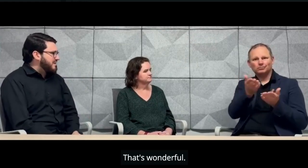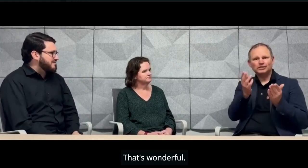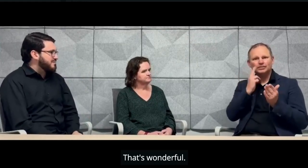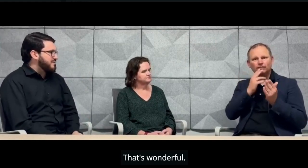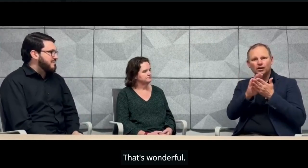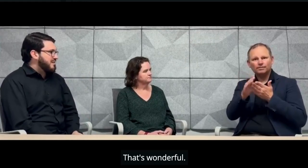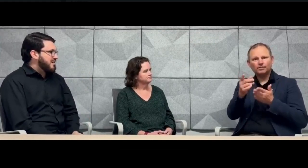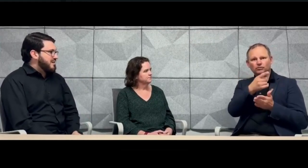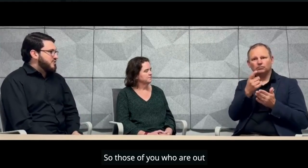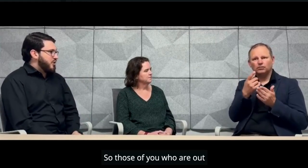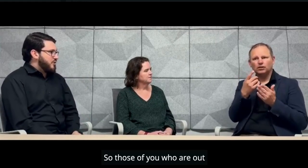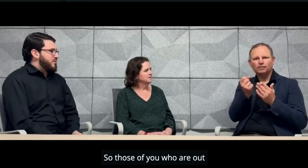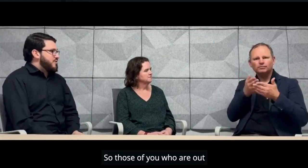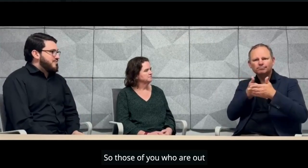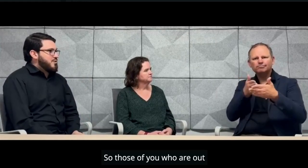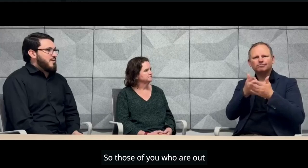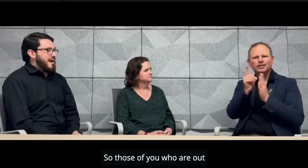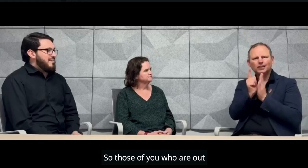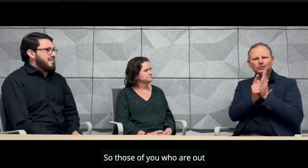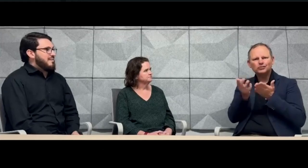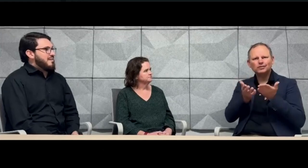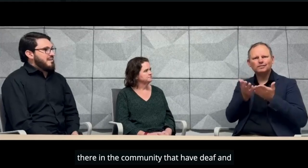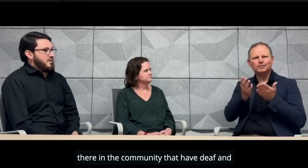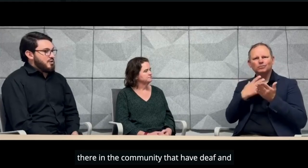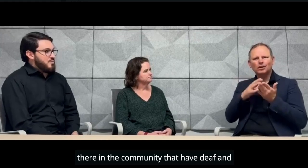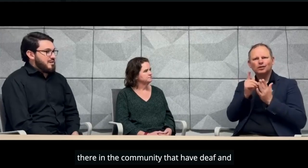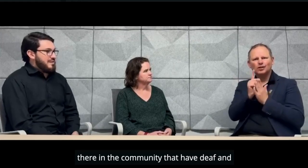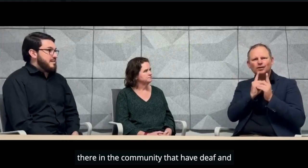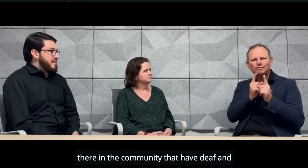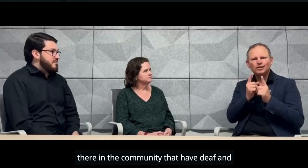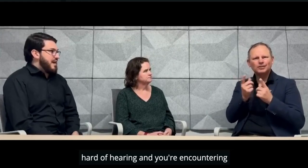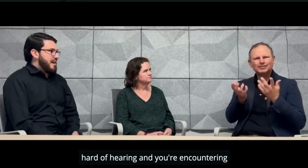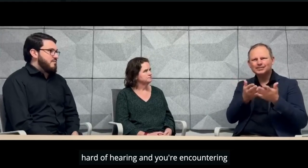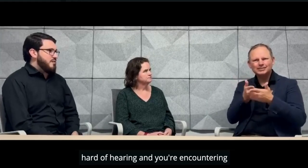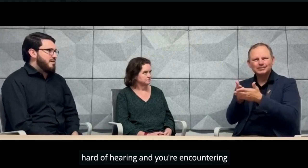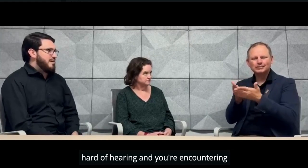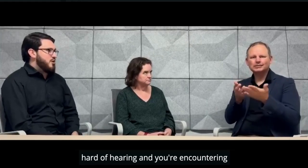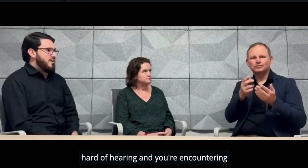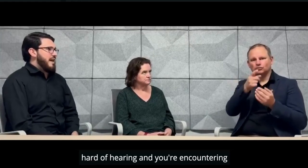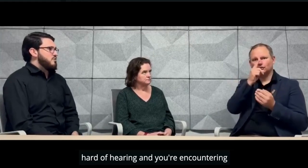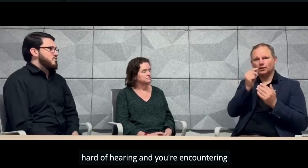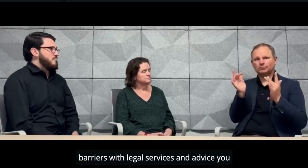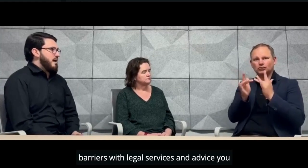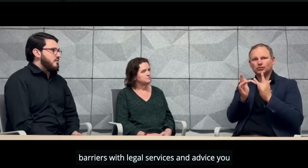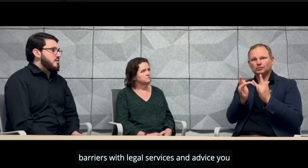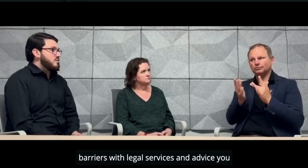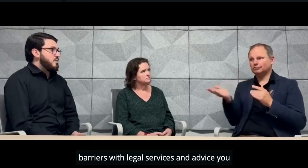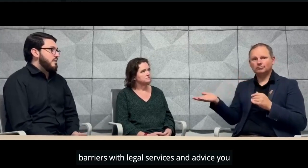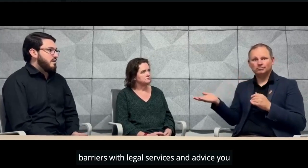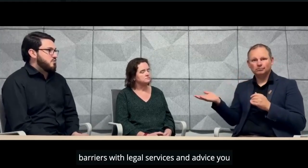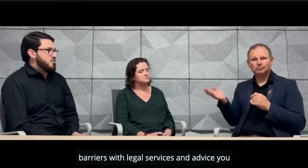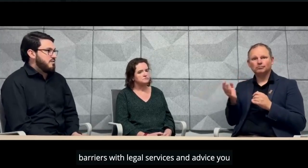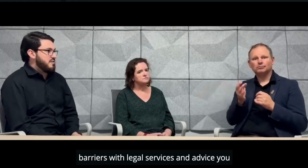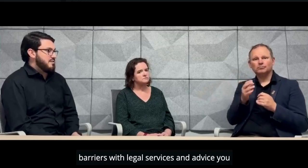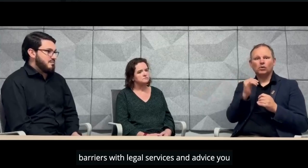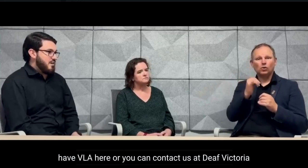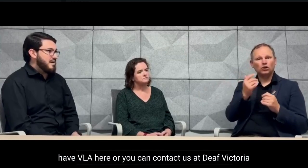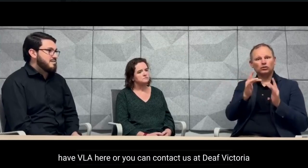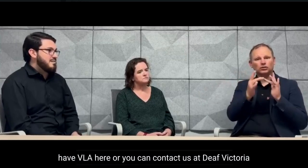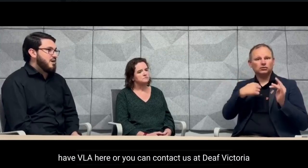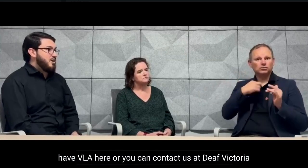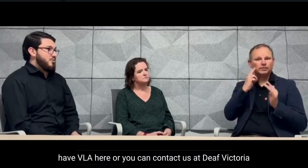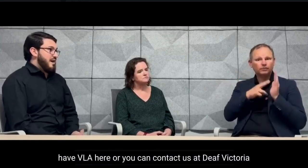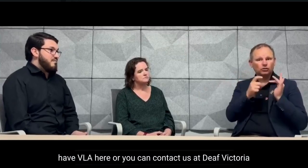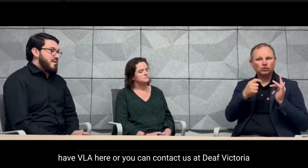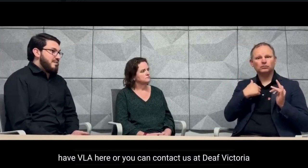That's wonderful. So, those of you who are out there in the community that are and hard of hearing and you're encountering barriers with legal services and